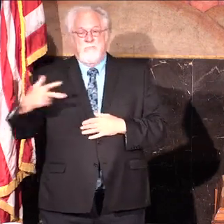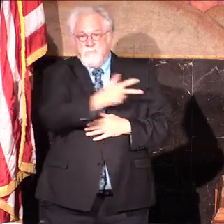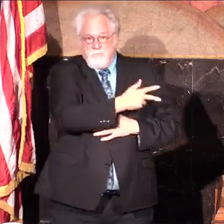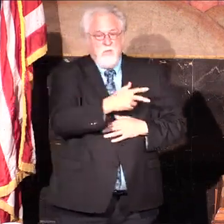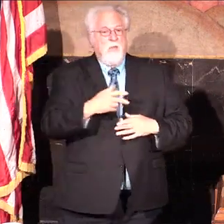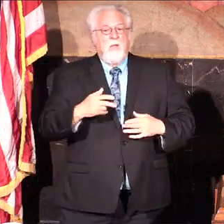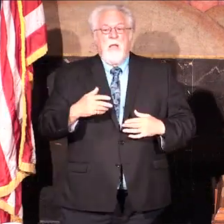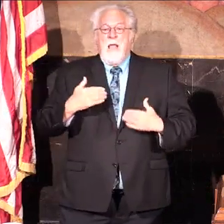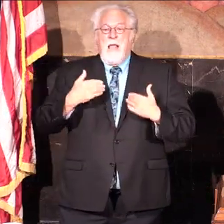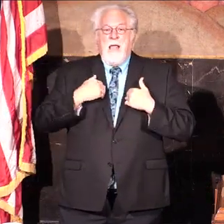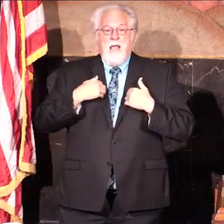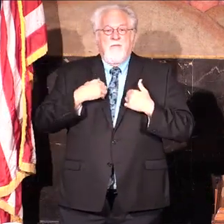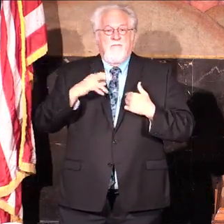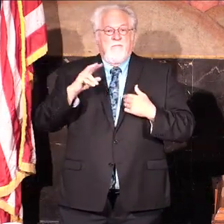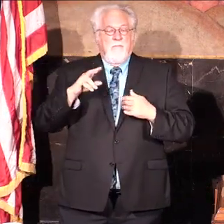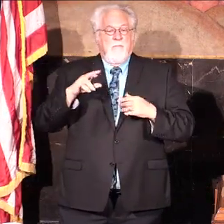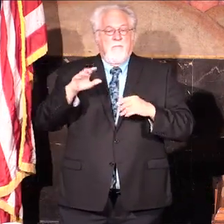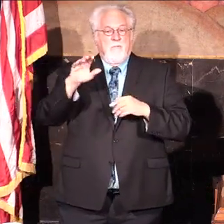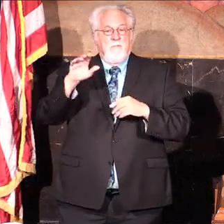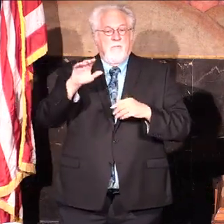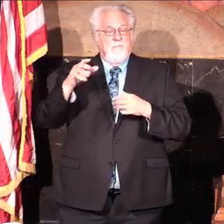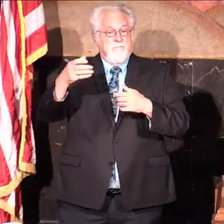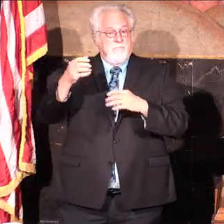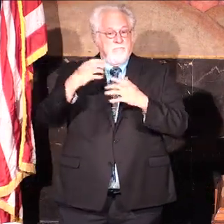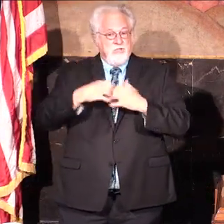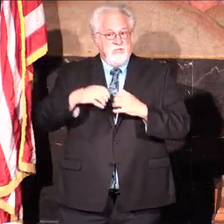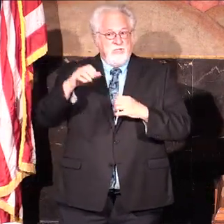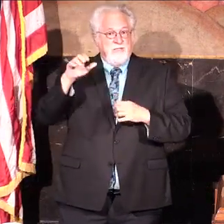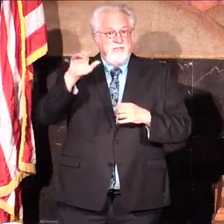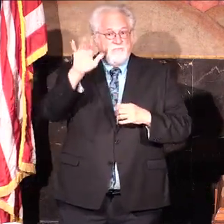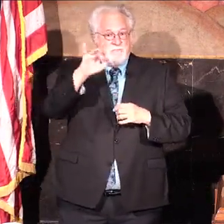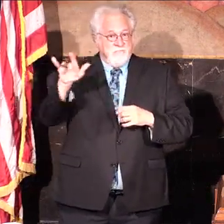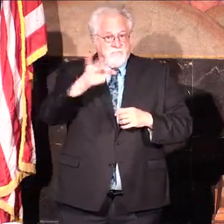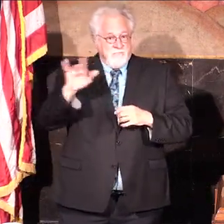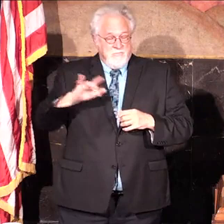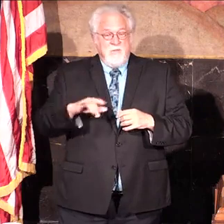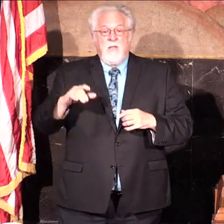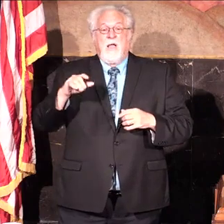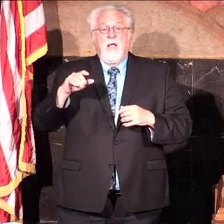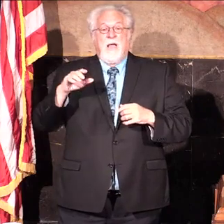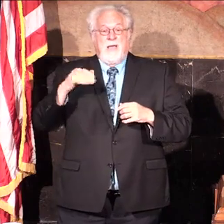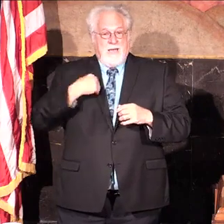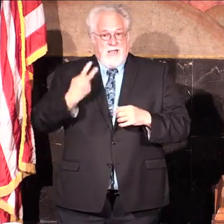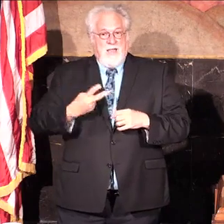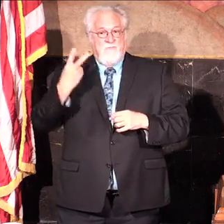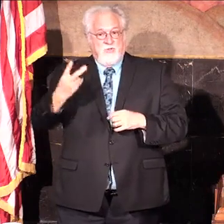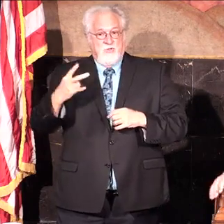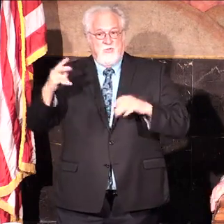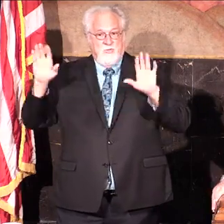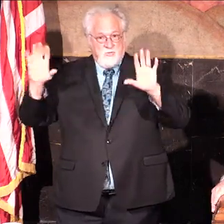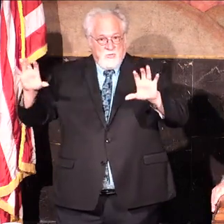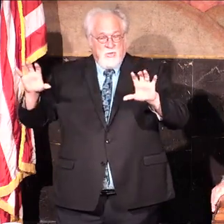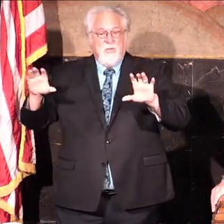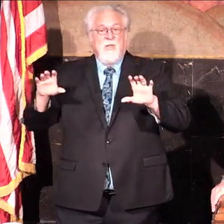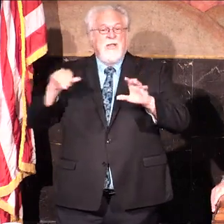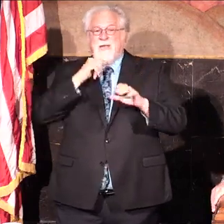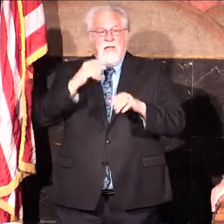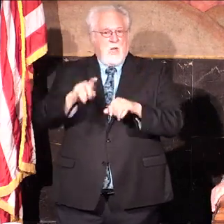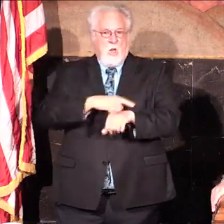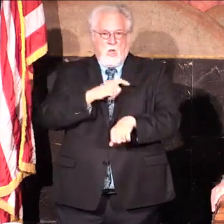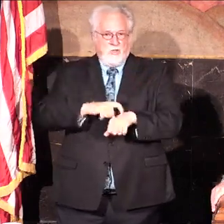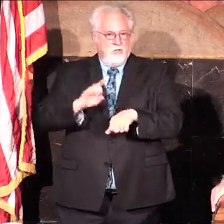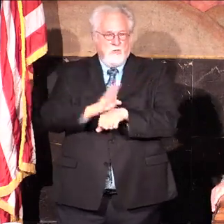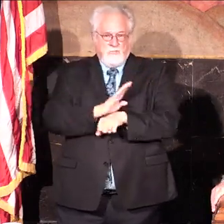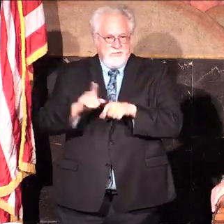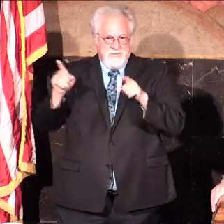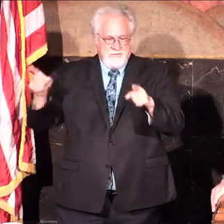got video poker machines, they can have 2 of them on, so long as they're not contiguous, because that's not on-premises